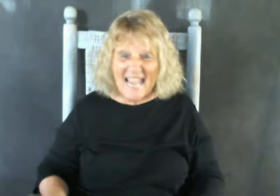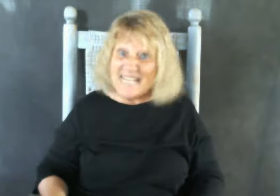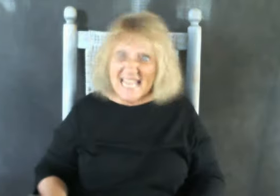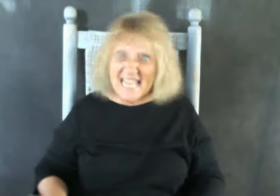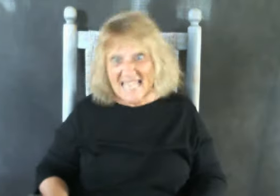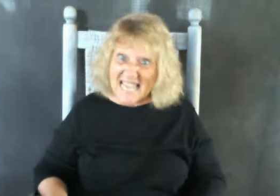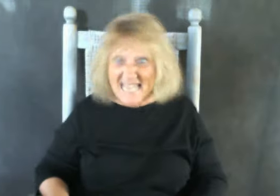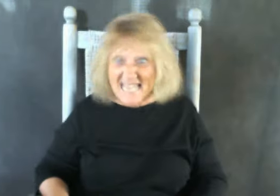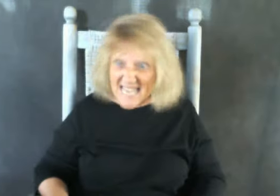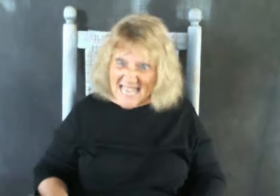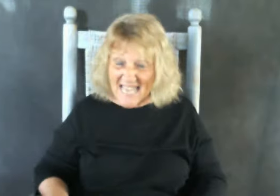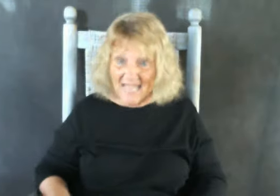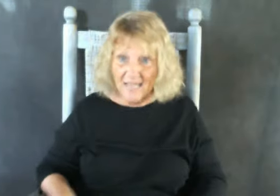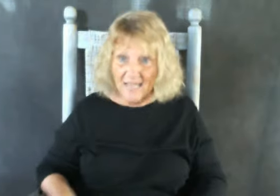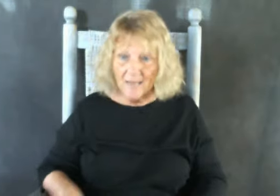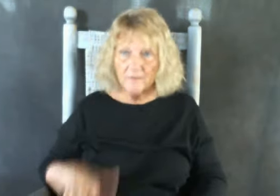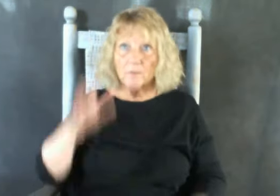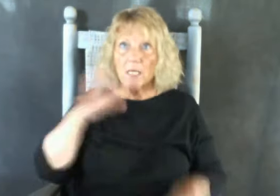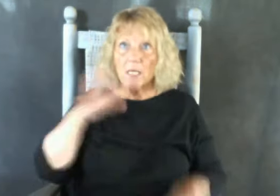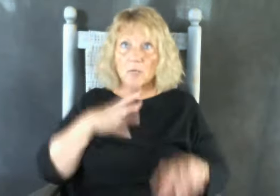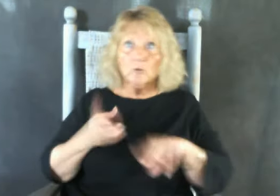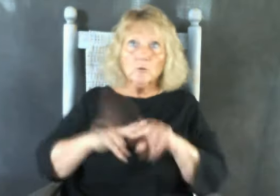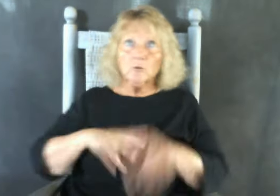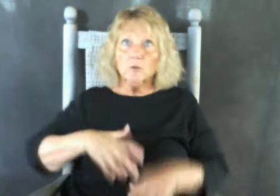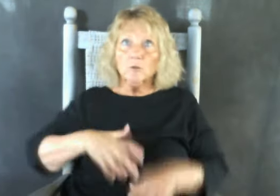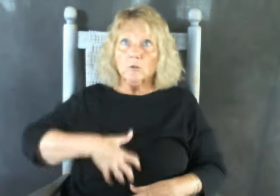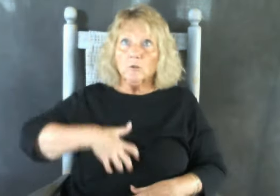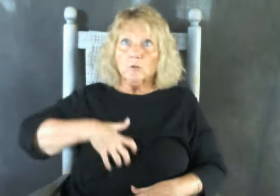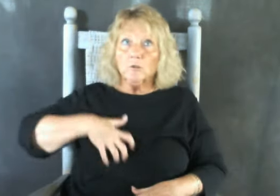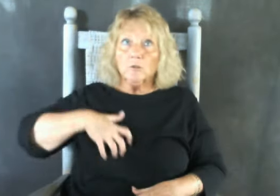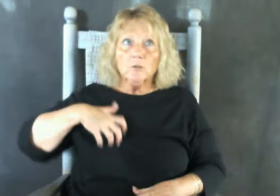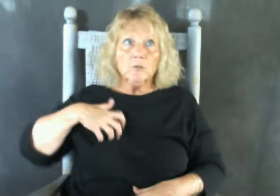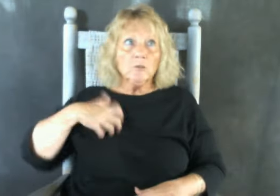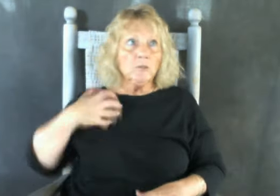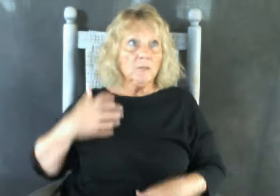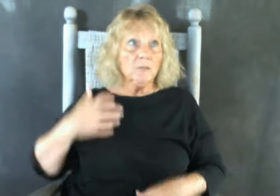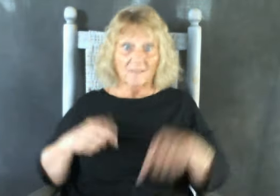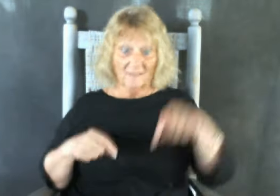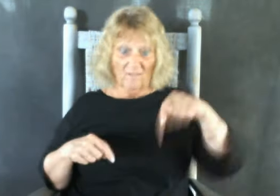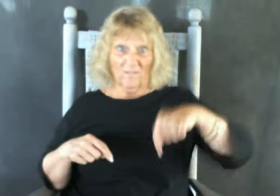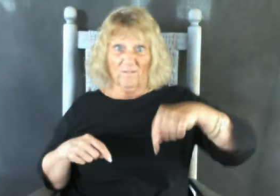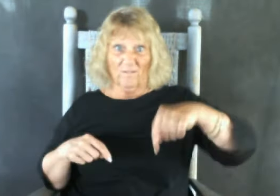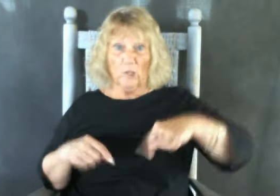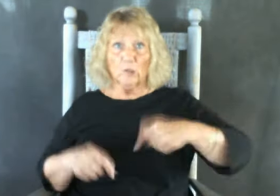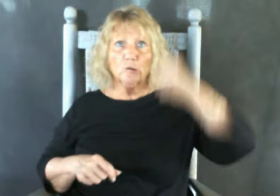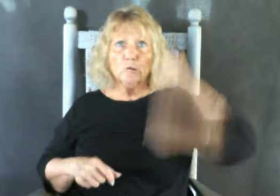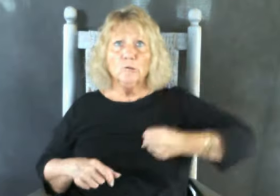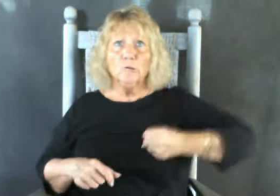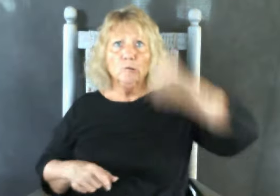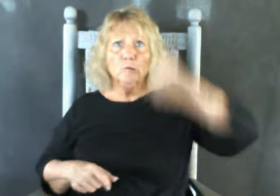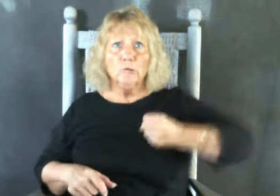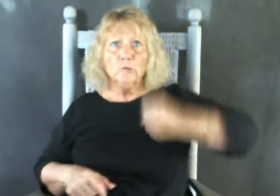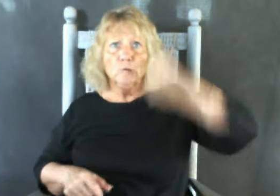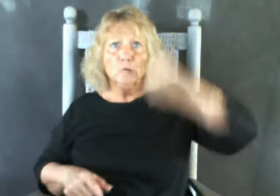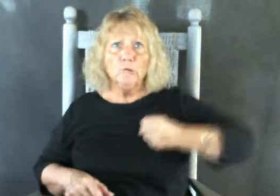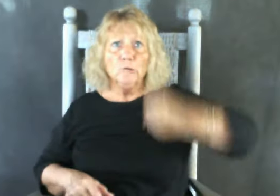And once again, these are live pictures of the ceremony now underway at the Pentagon in Washington, D.C. It's very important day for the 9